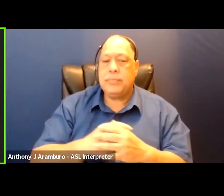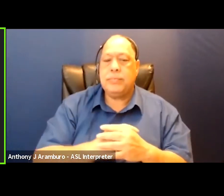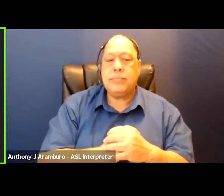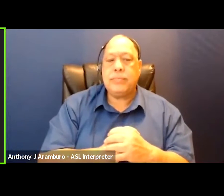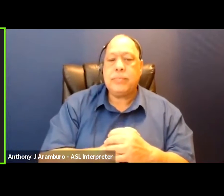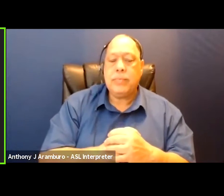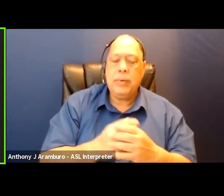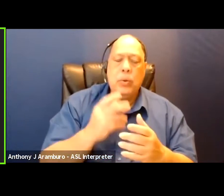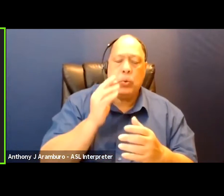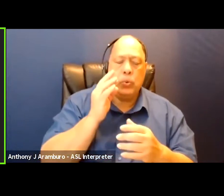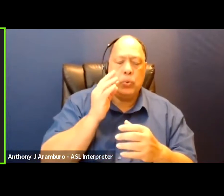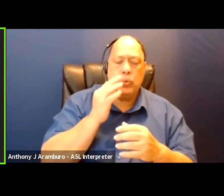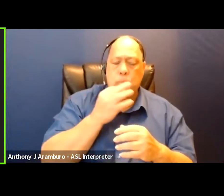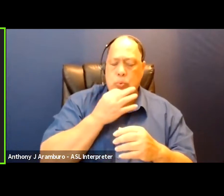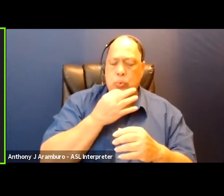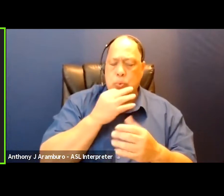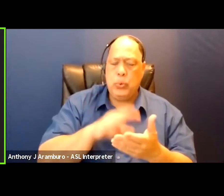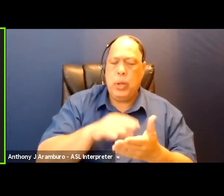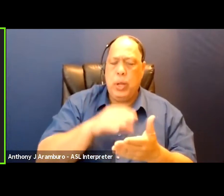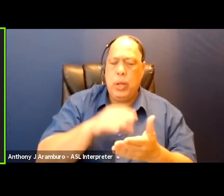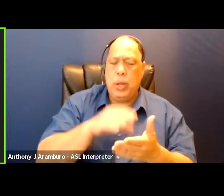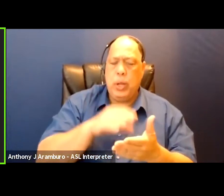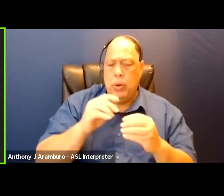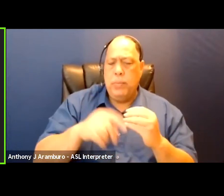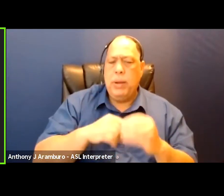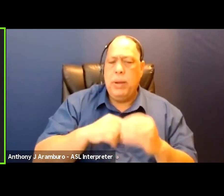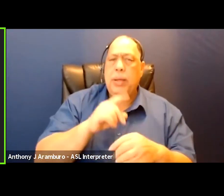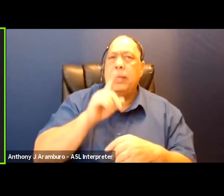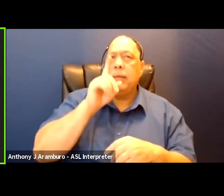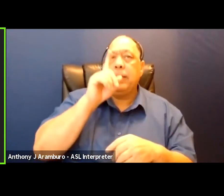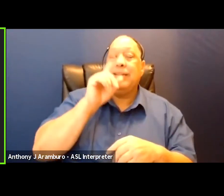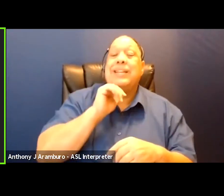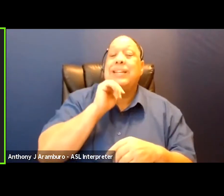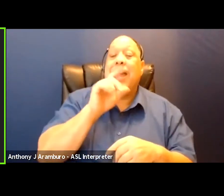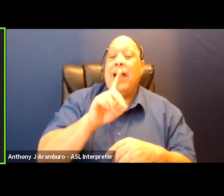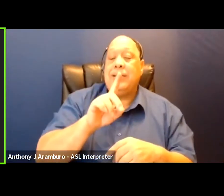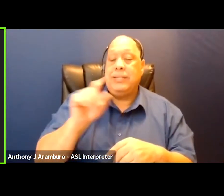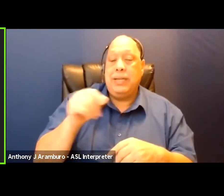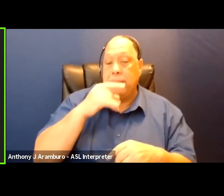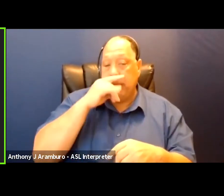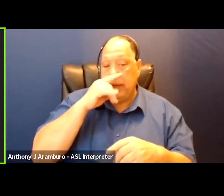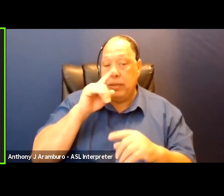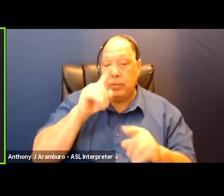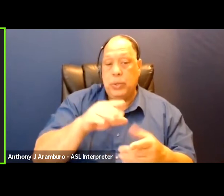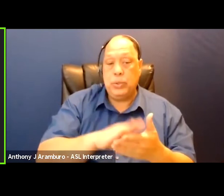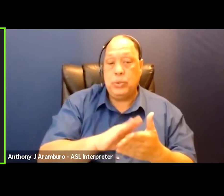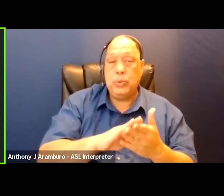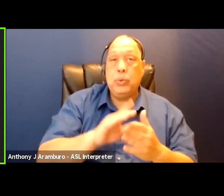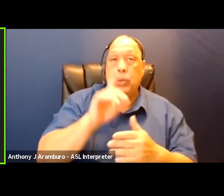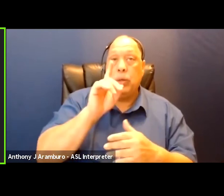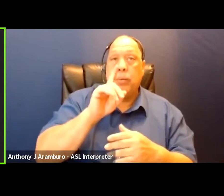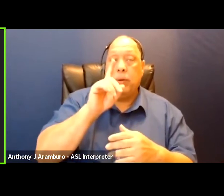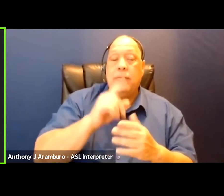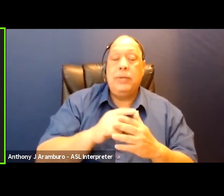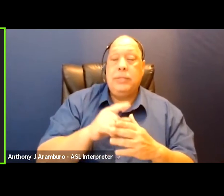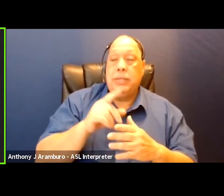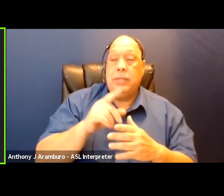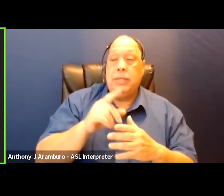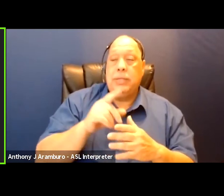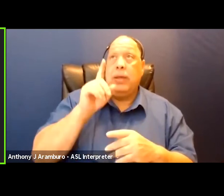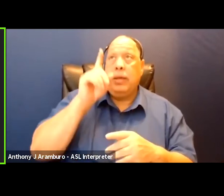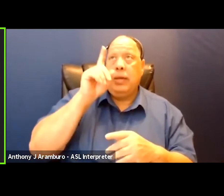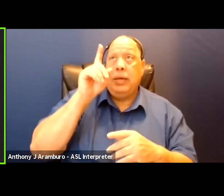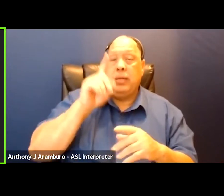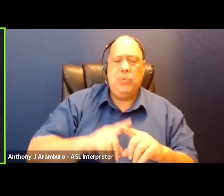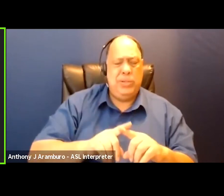I soon learned more about the kids upstairs, which is what we called the non-disabled kids who went to school above us. The kids upstairs were